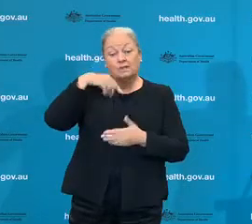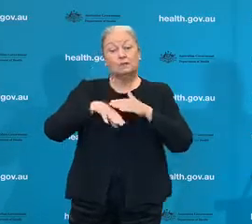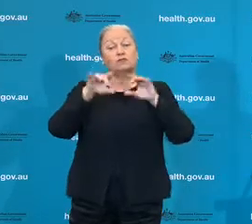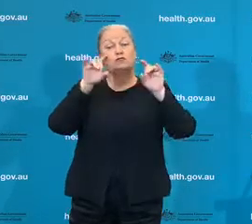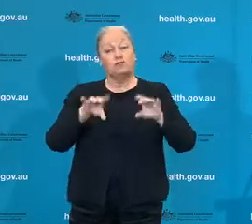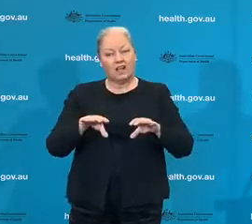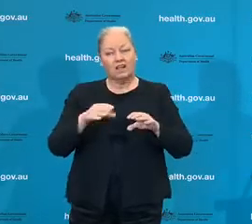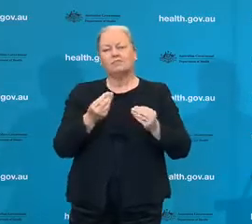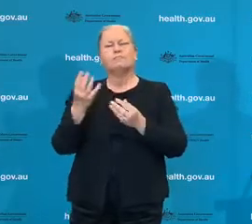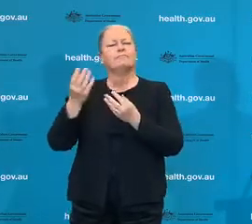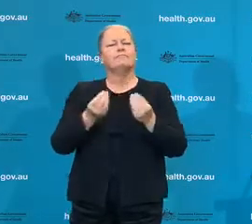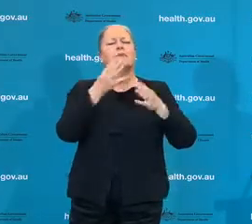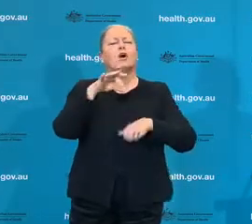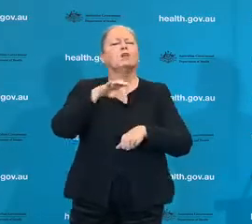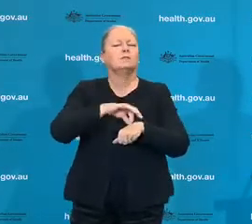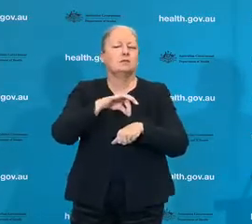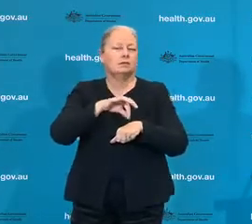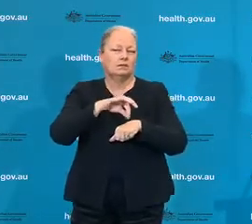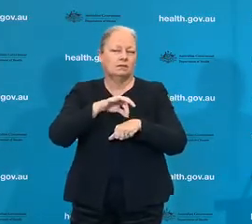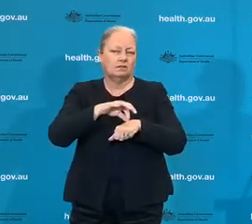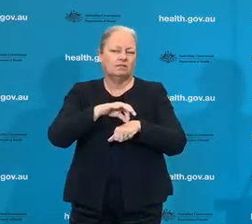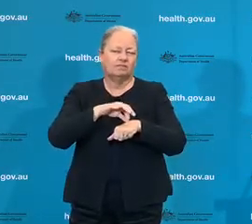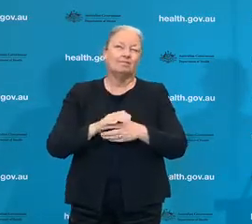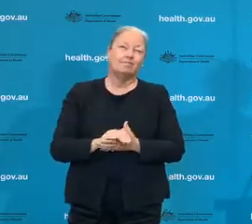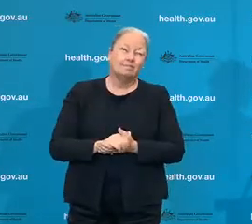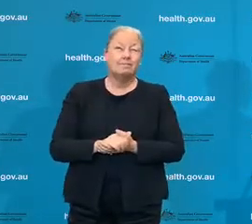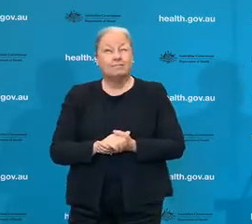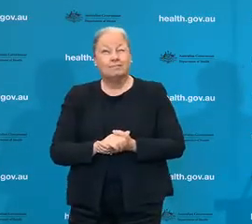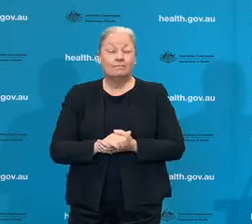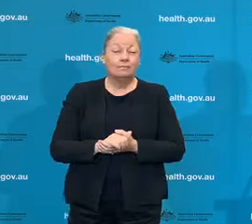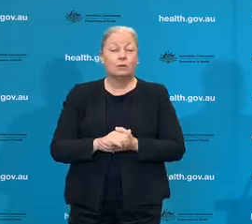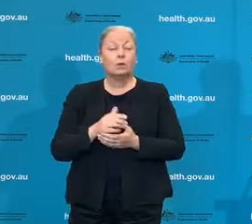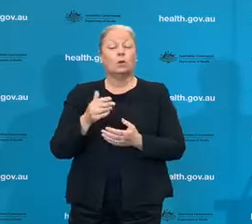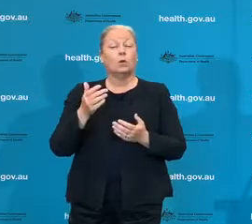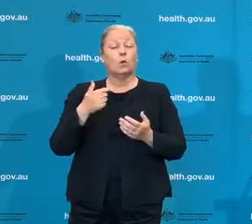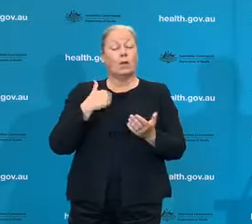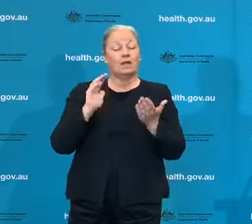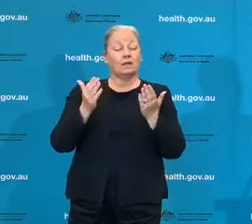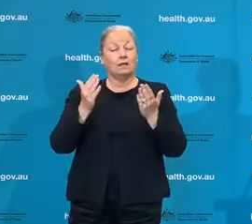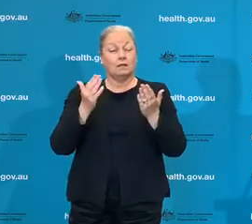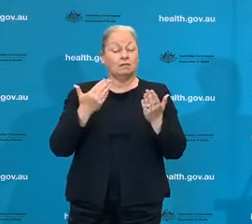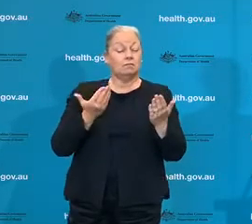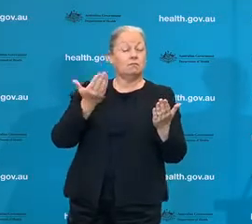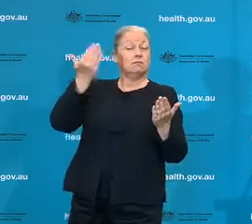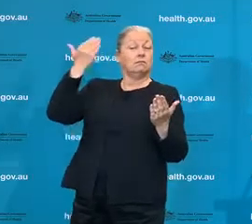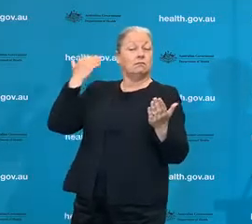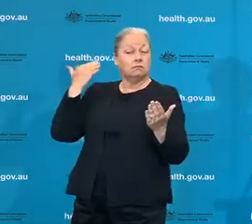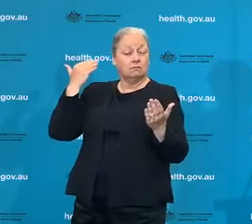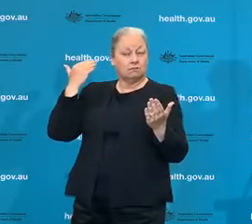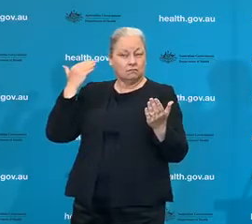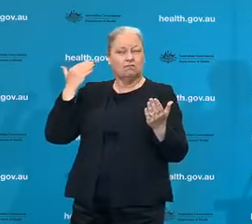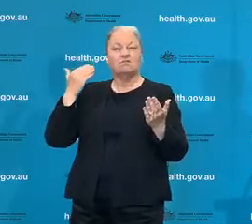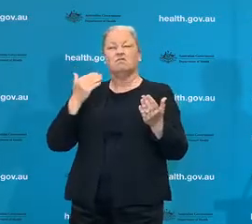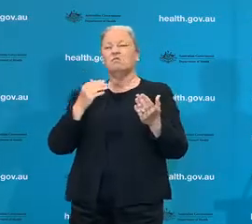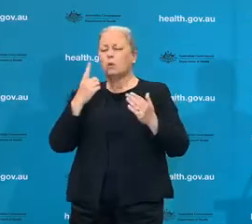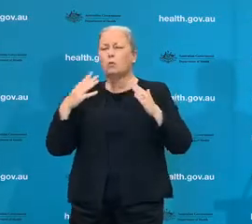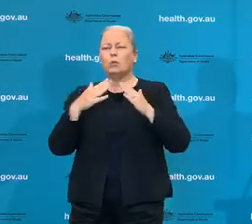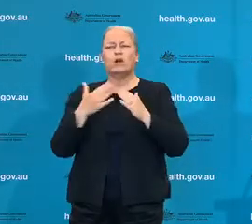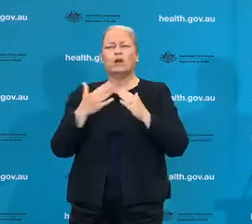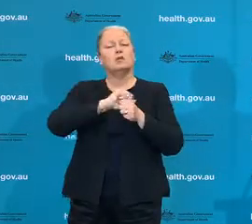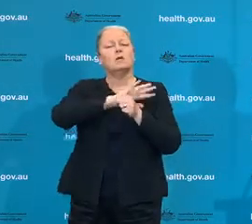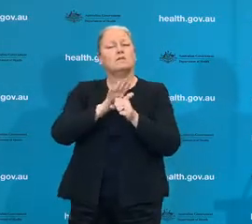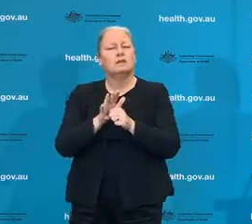with COVID-19, and I note that that's nearly half of the total that was reported compared to a week ago.